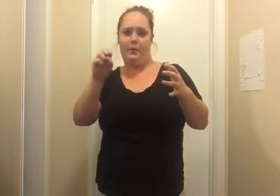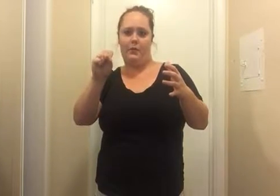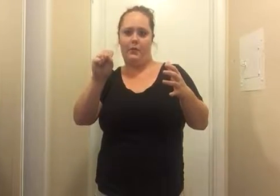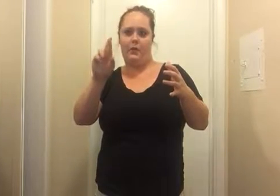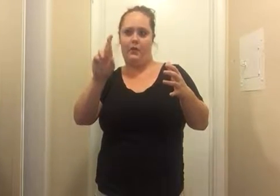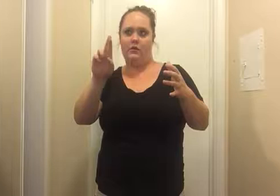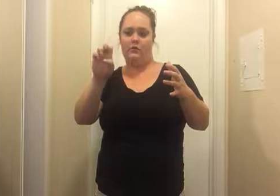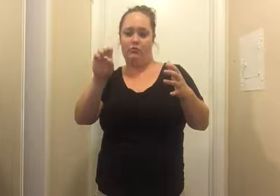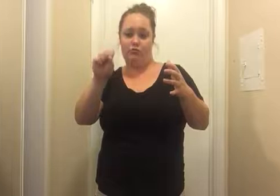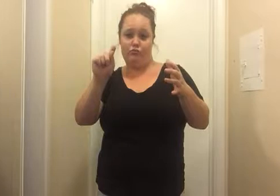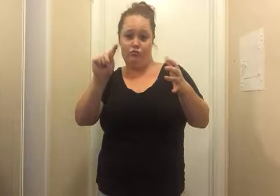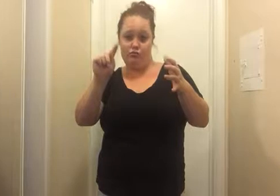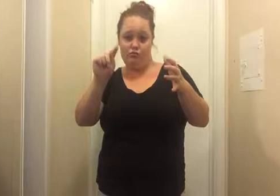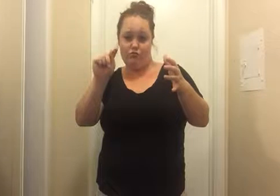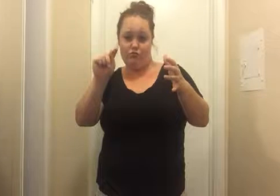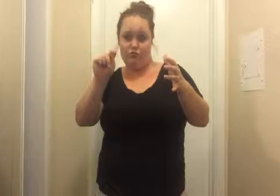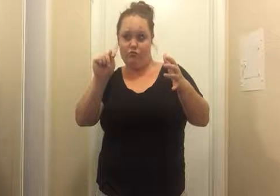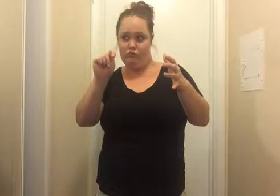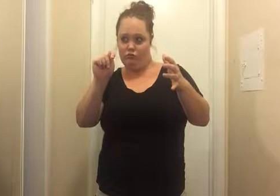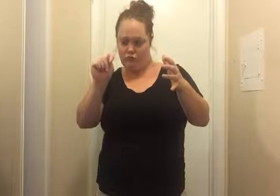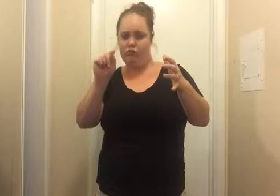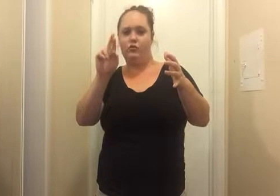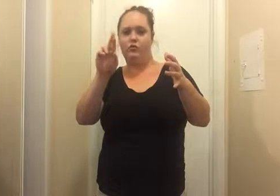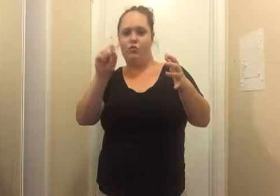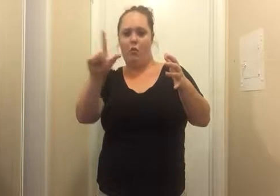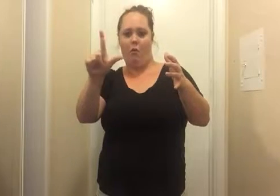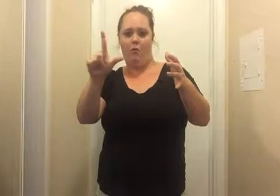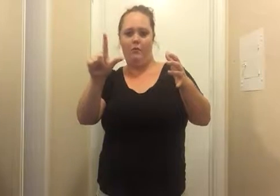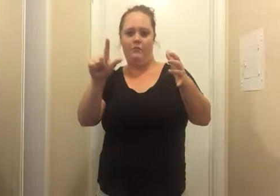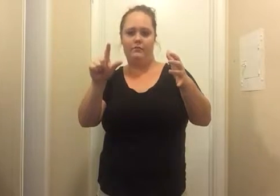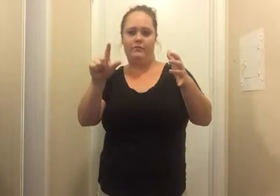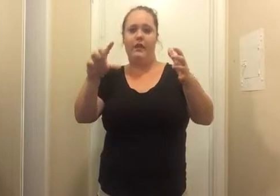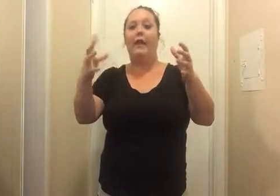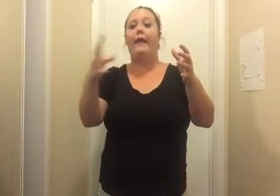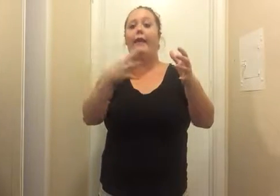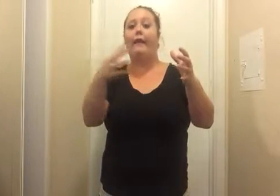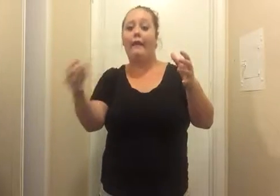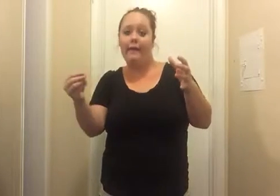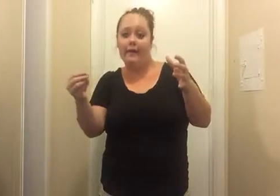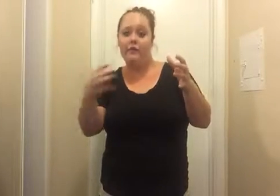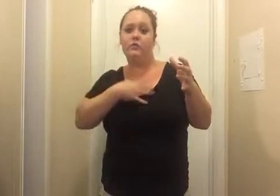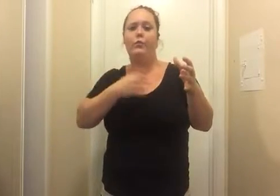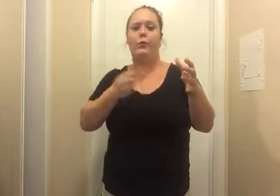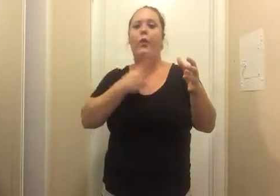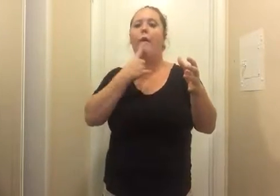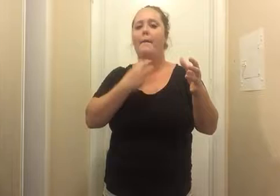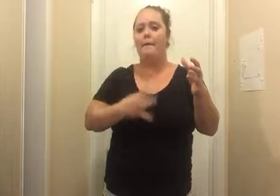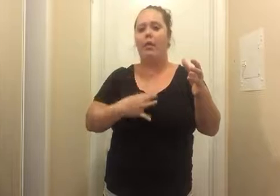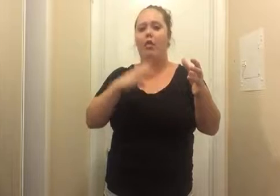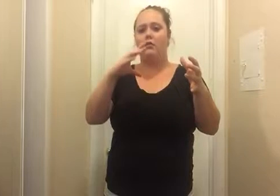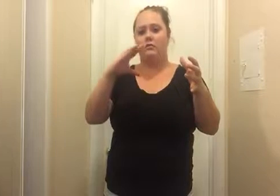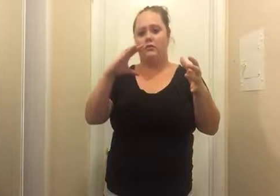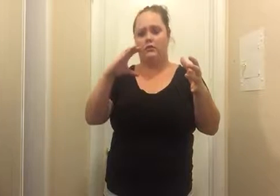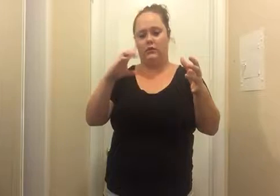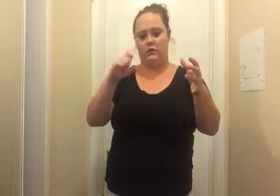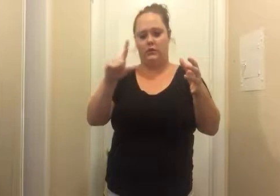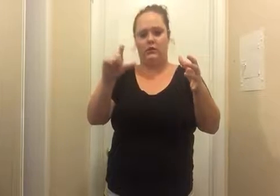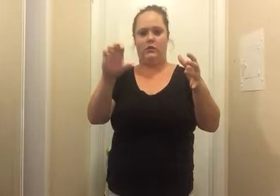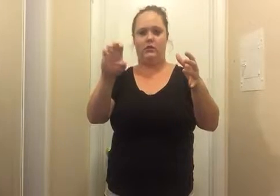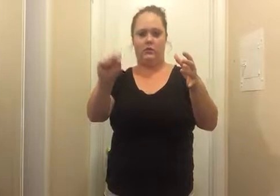dead. White blood cells. So over time, these plaques can kind of build up in the artery, start